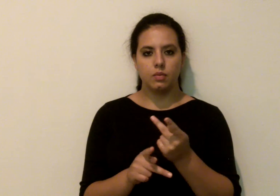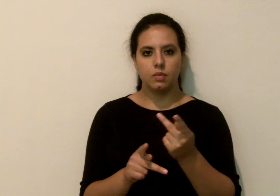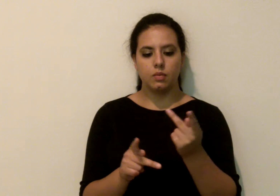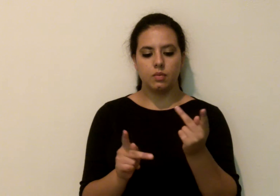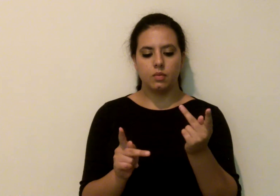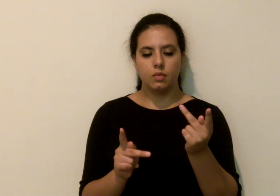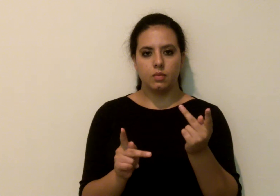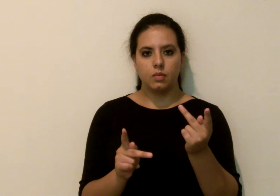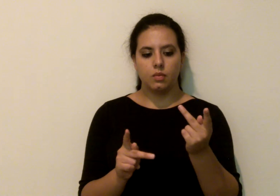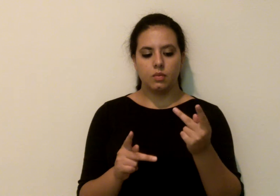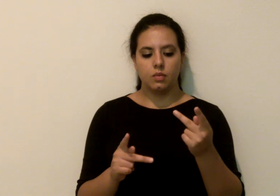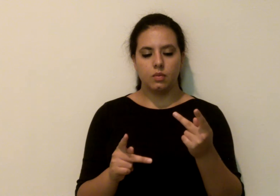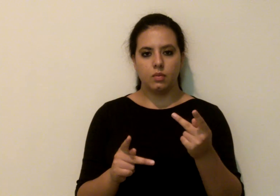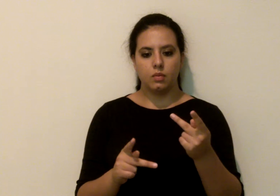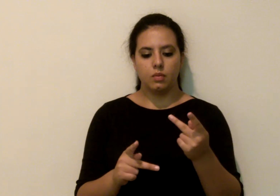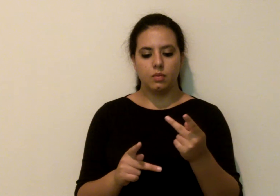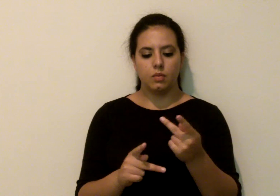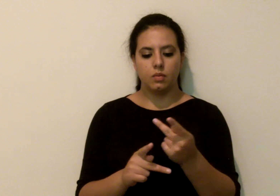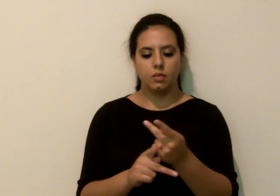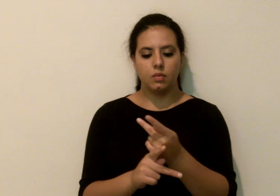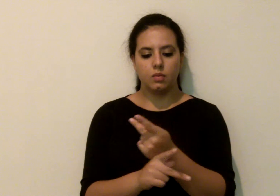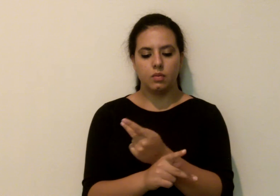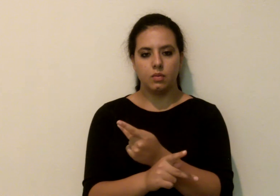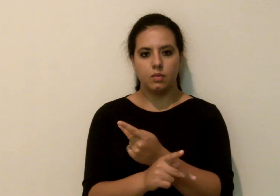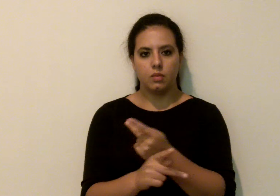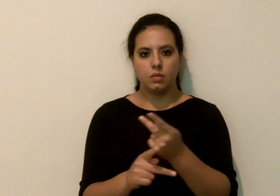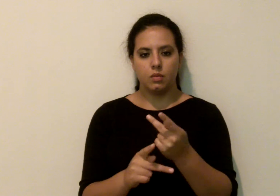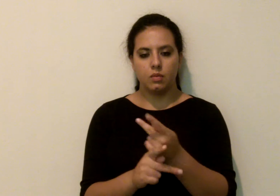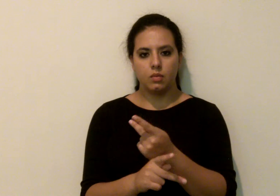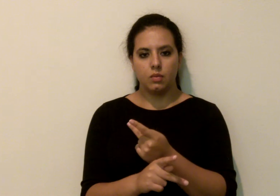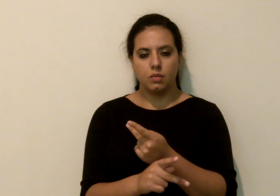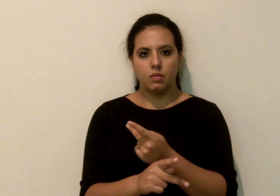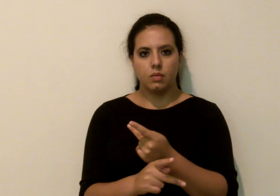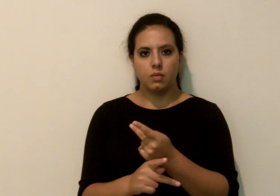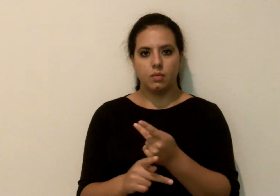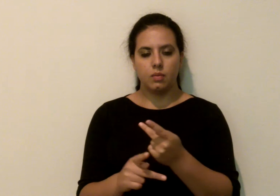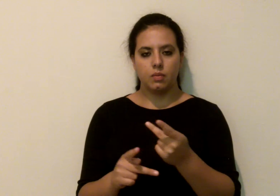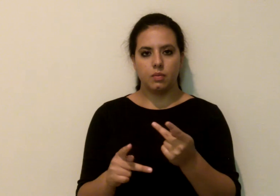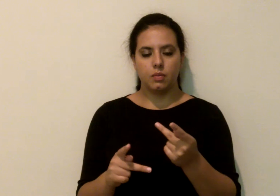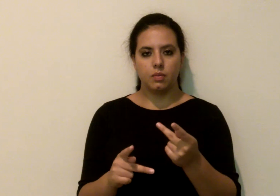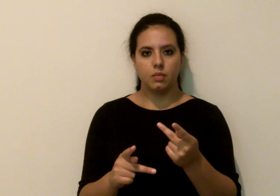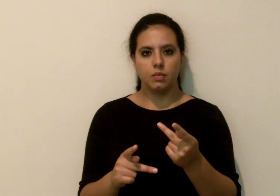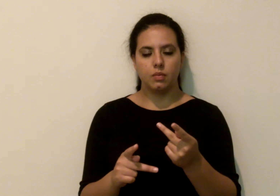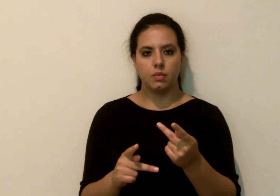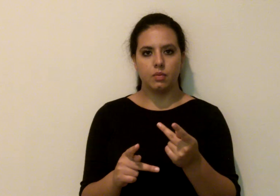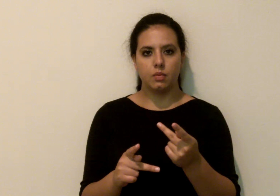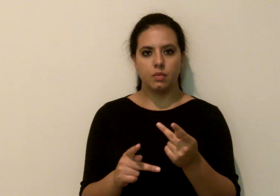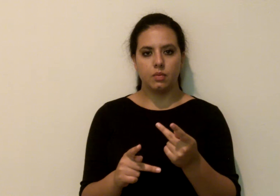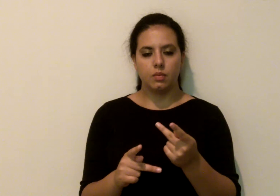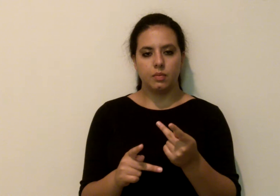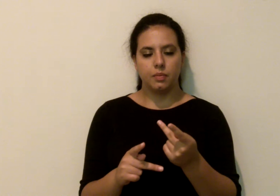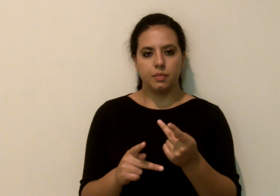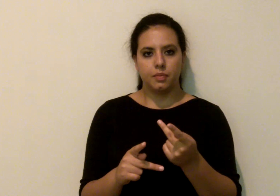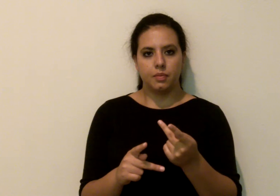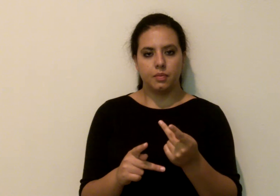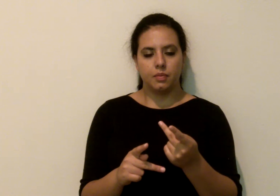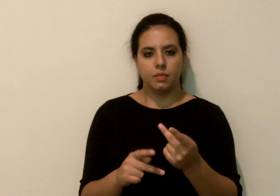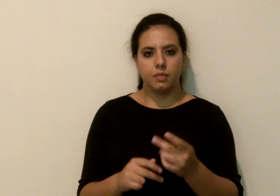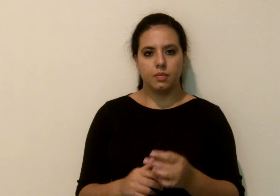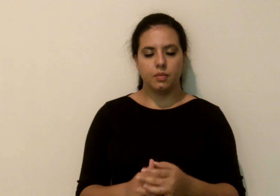each other, one goes across the other, figure. Why that's the sign for figure, I don't know, but